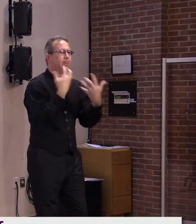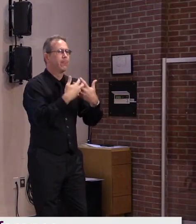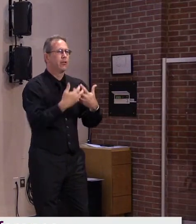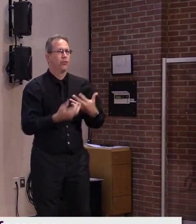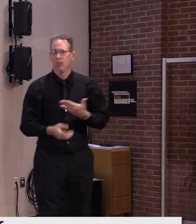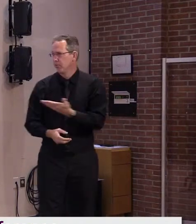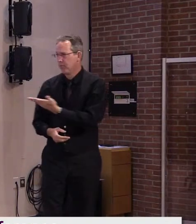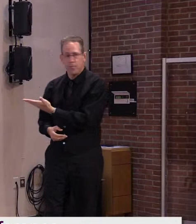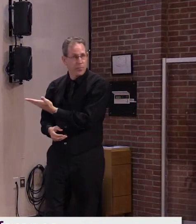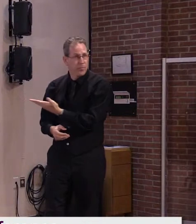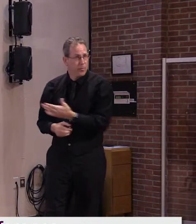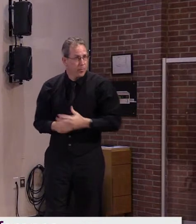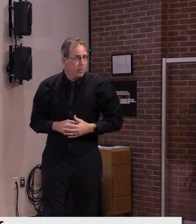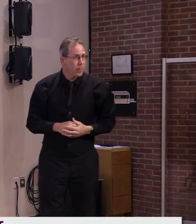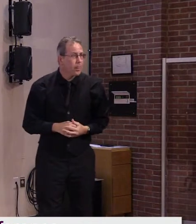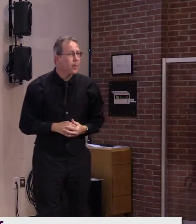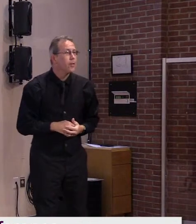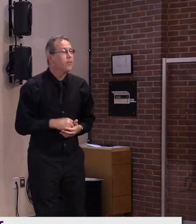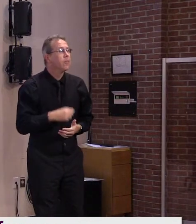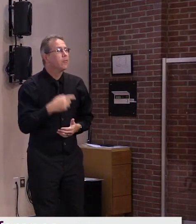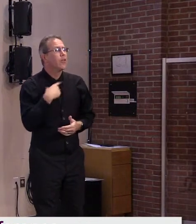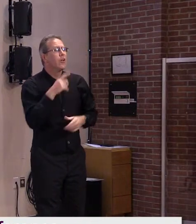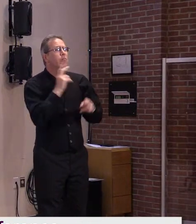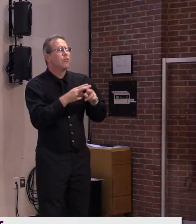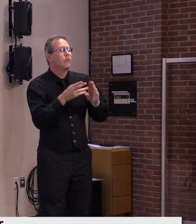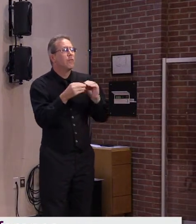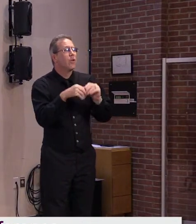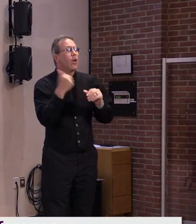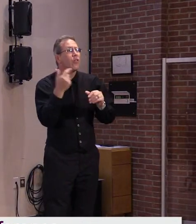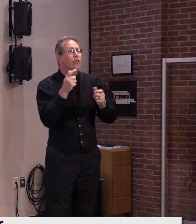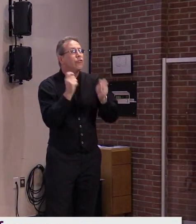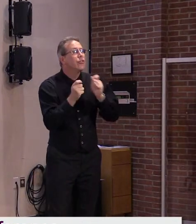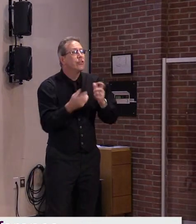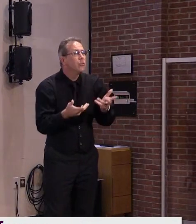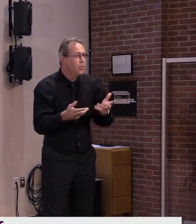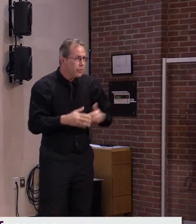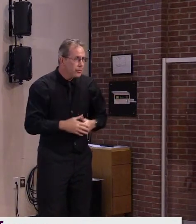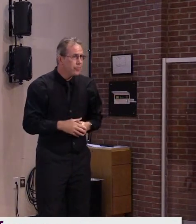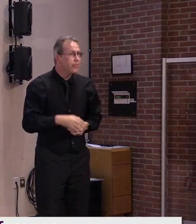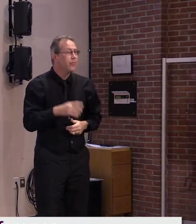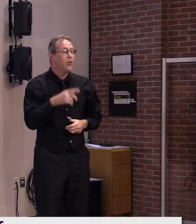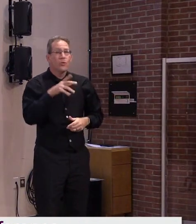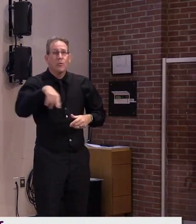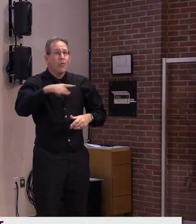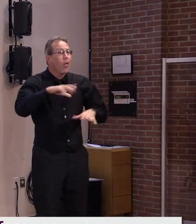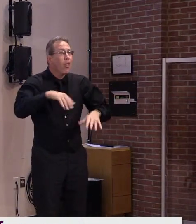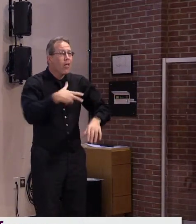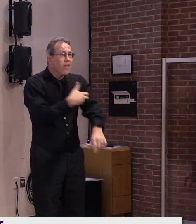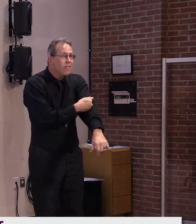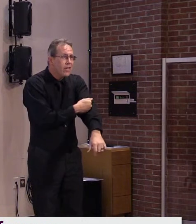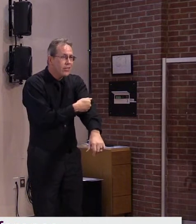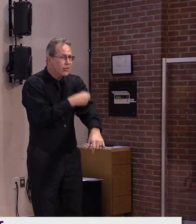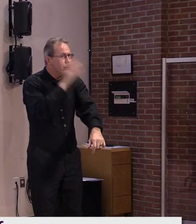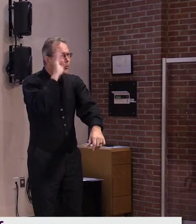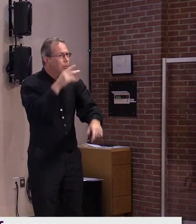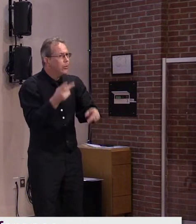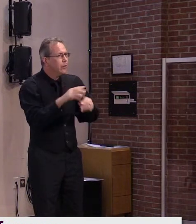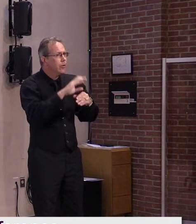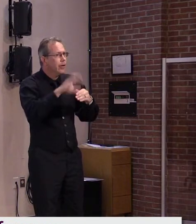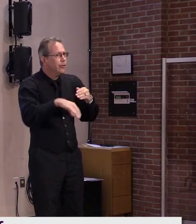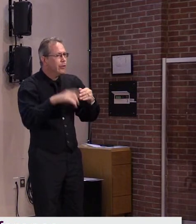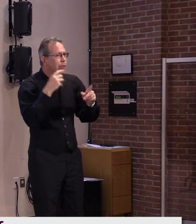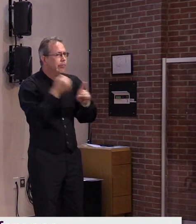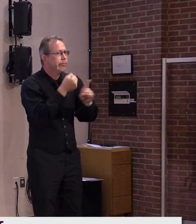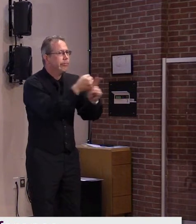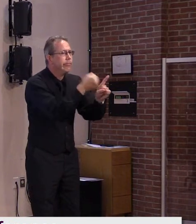mentioned, the other continuation in our trends that we've seen is that the unvaccinated rate continues to increase more quickly and be